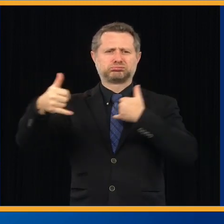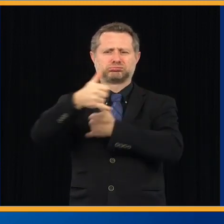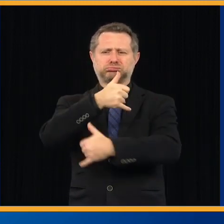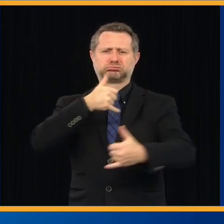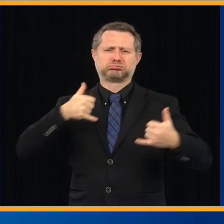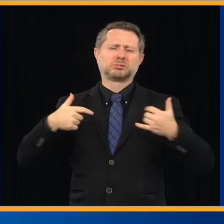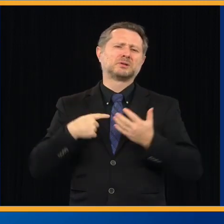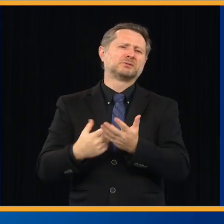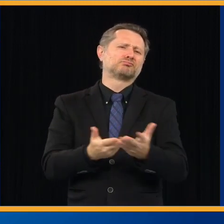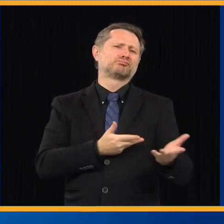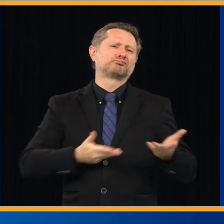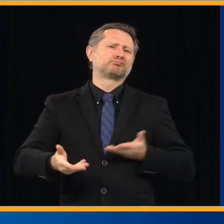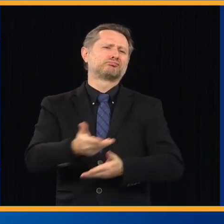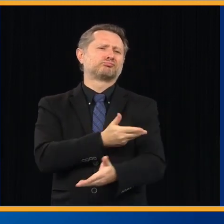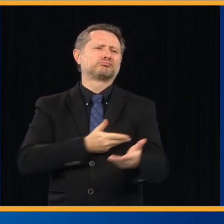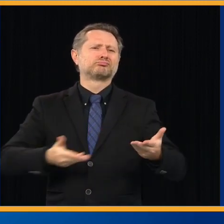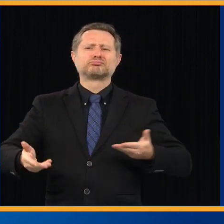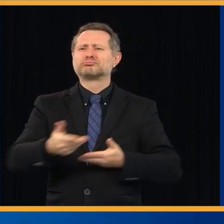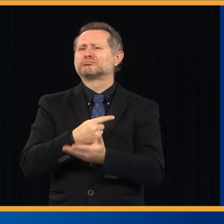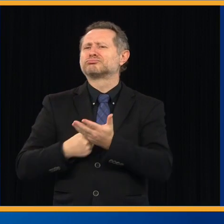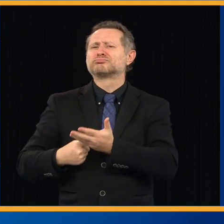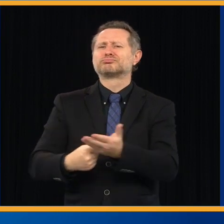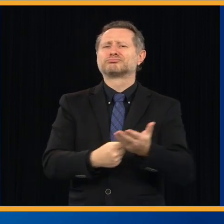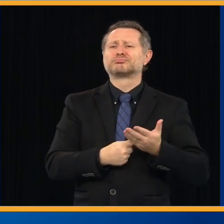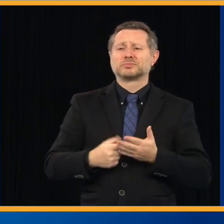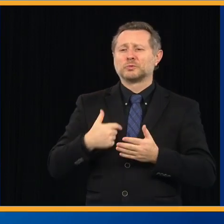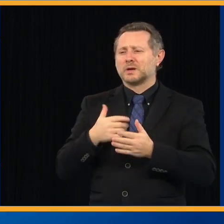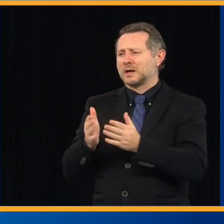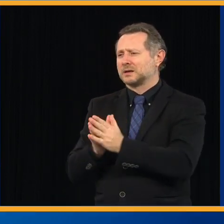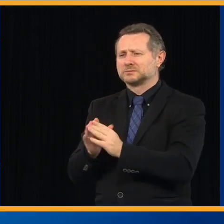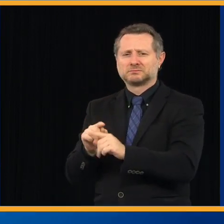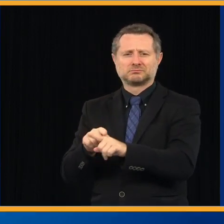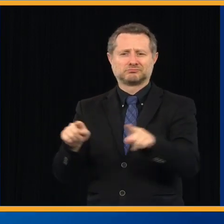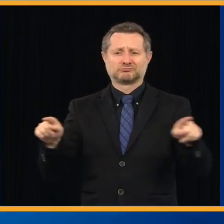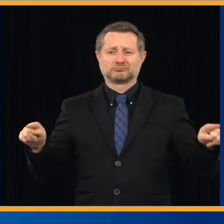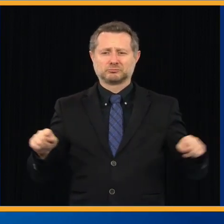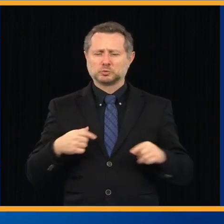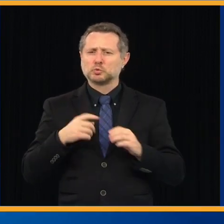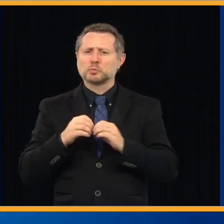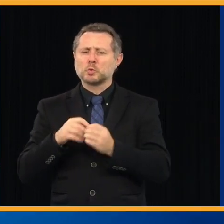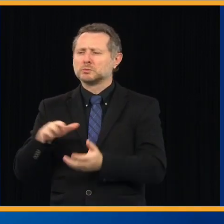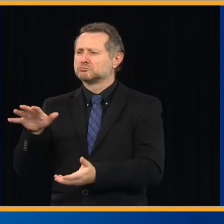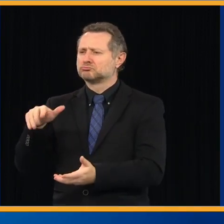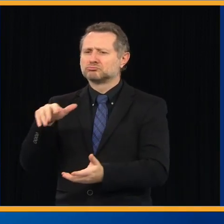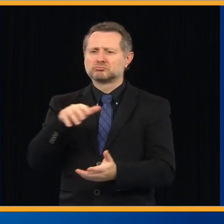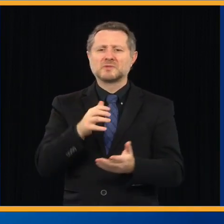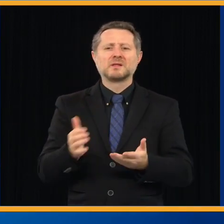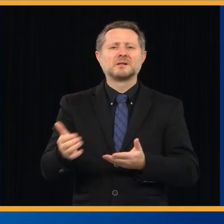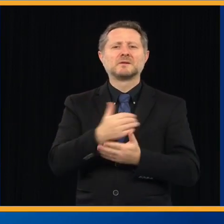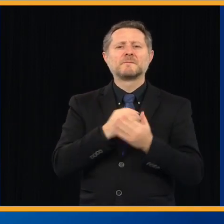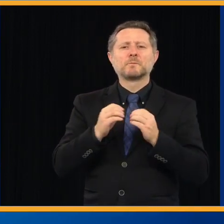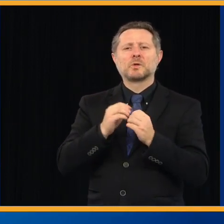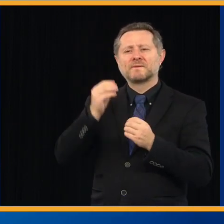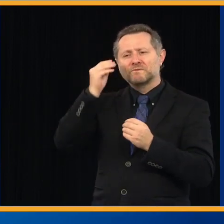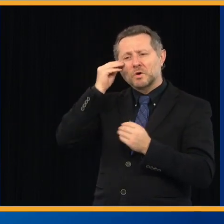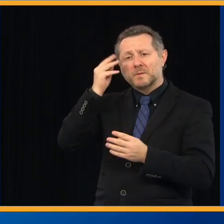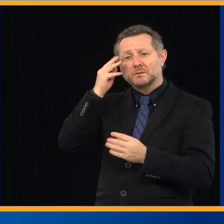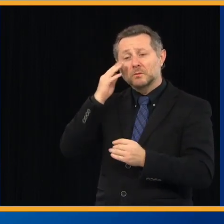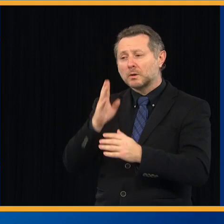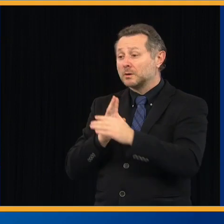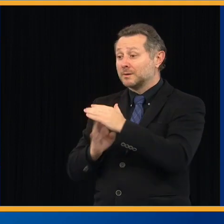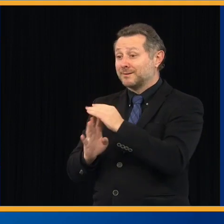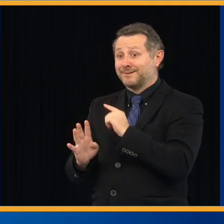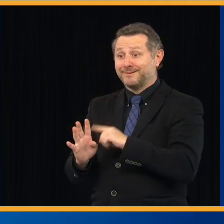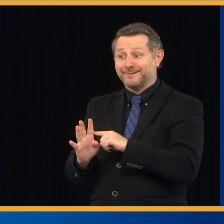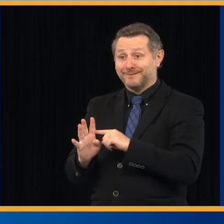to all the hospitals and asked them to take additional information from people who are walking into the hospitals to try to